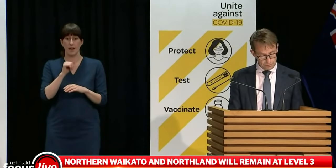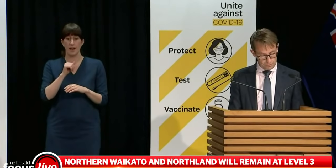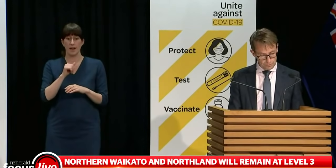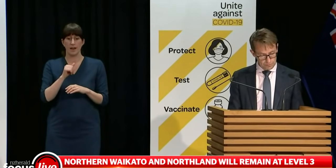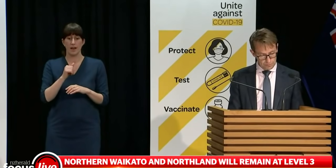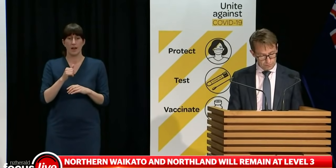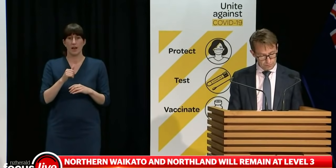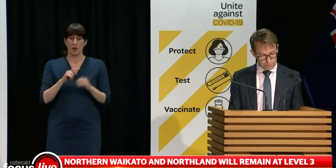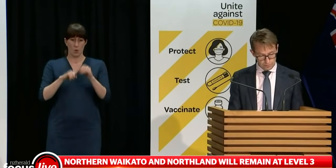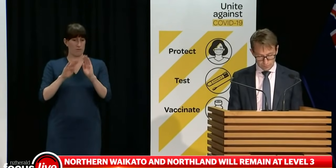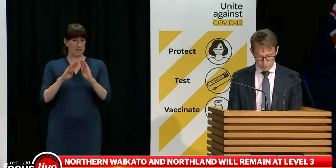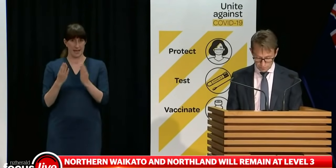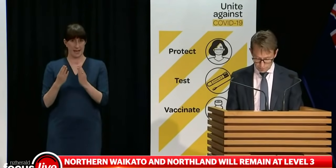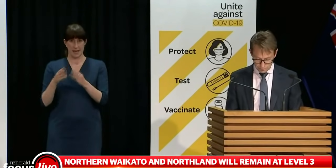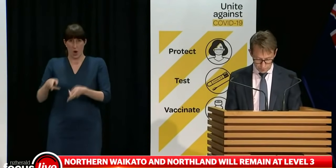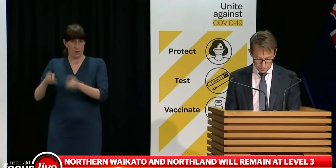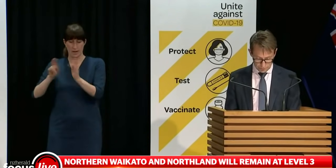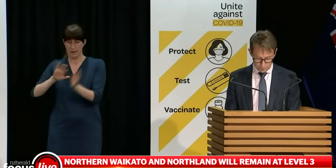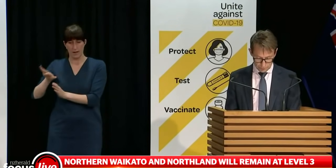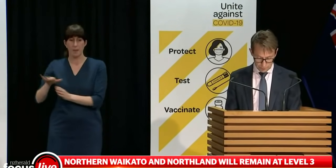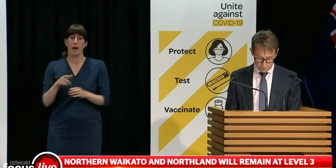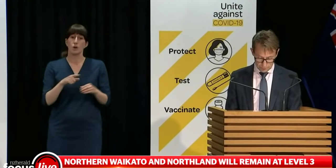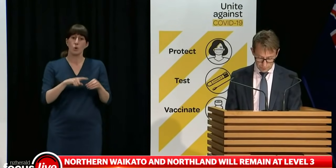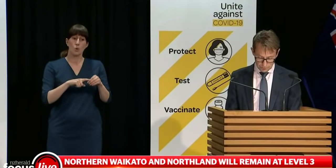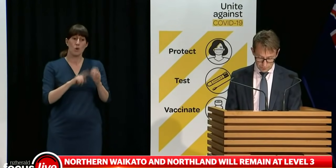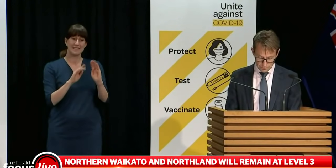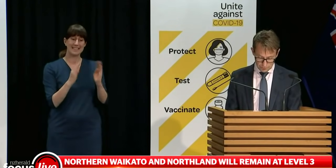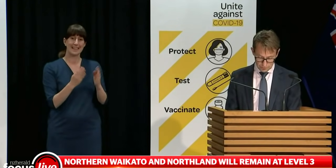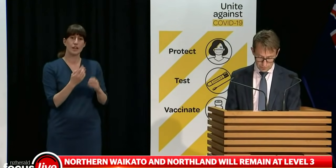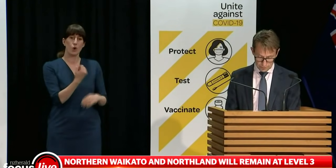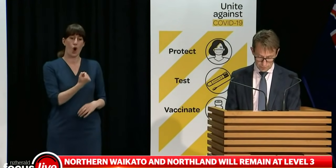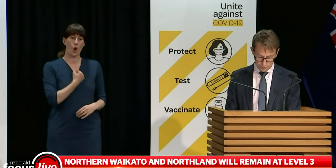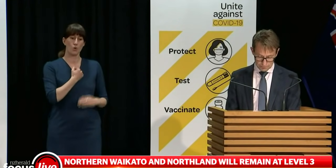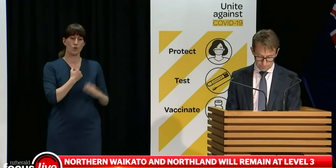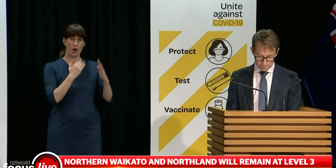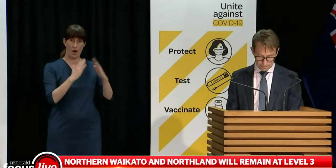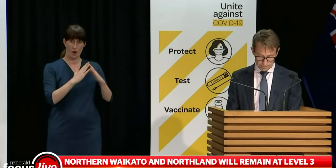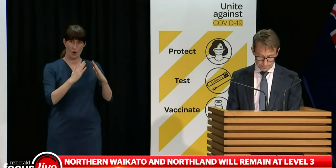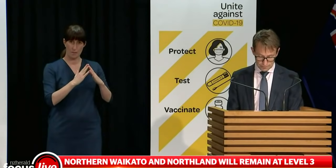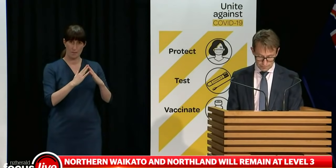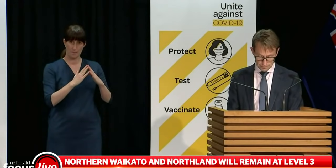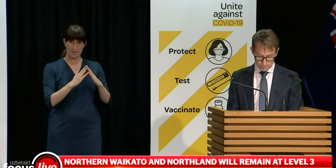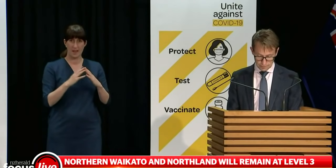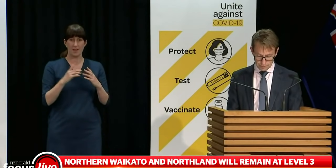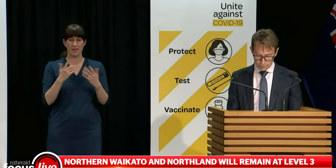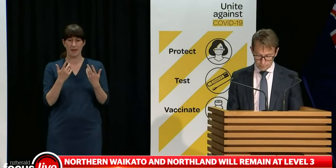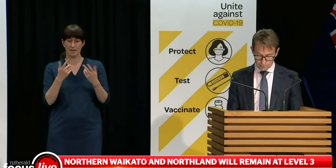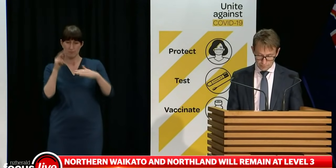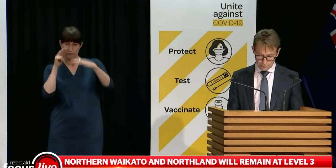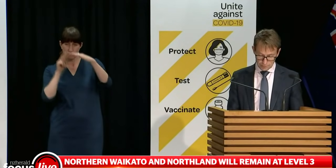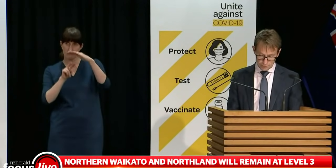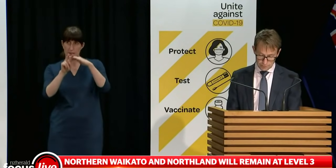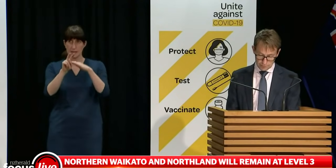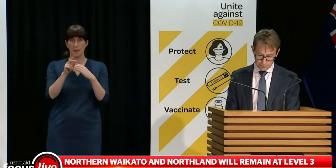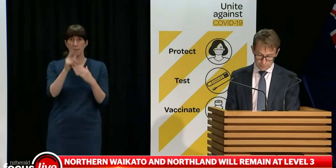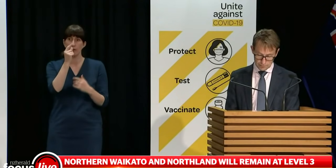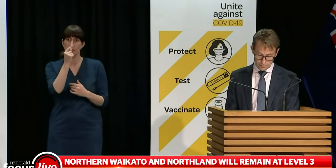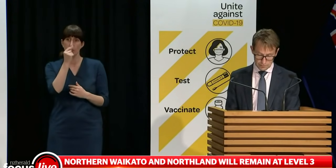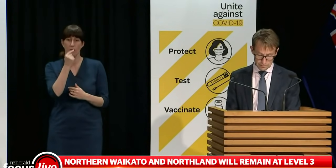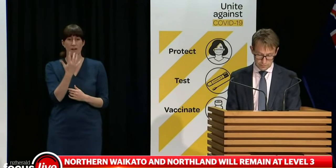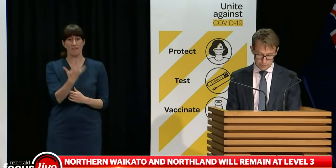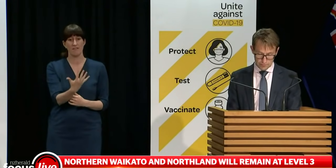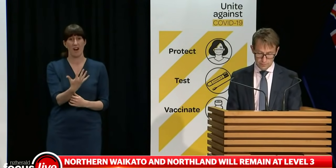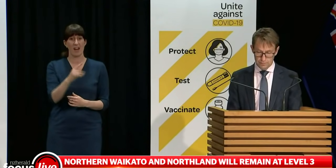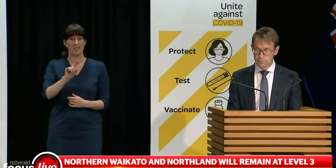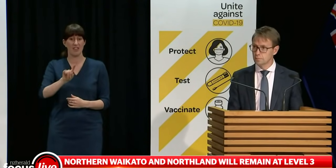were told by the Chief Medical Officer they're working on a home quarantine system based on modelling, saying there could be about 5,000 cases a week